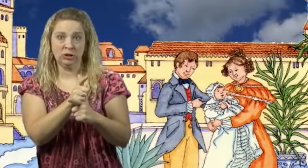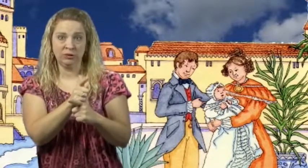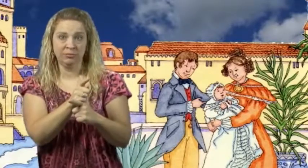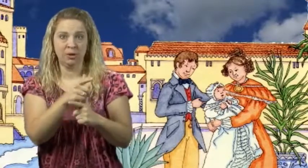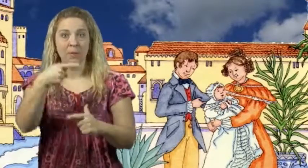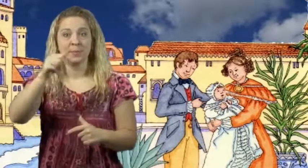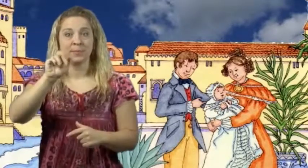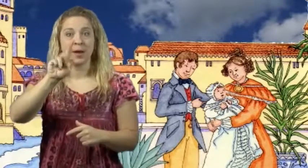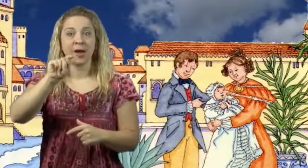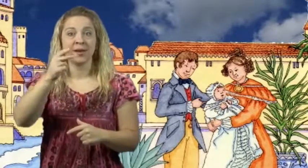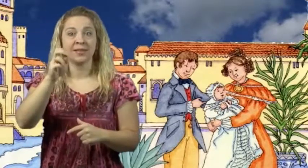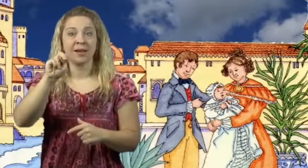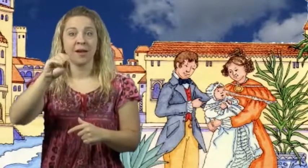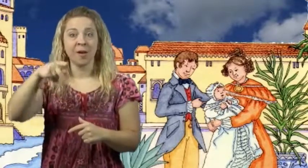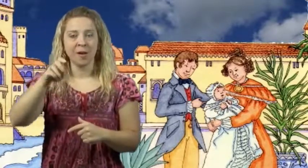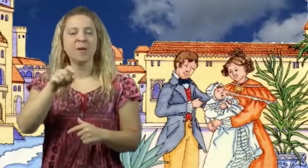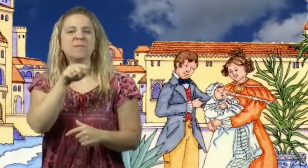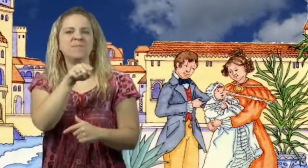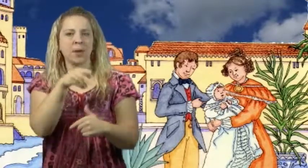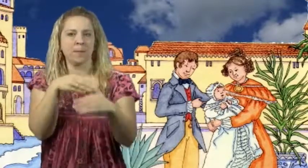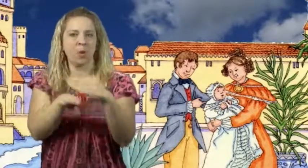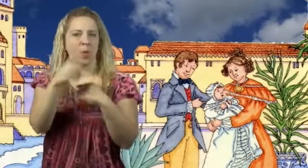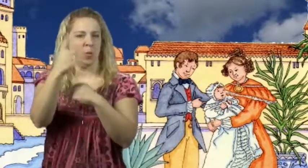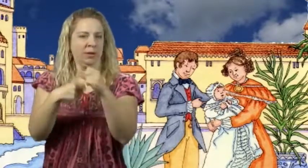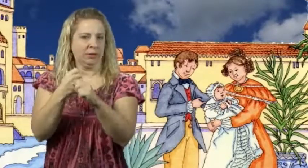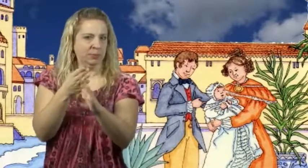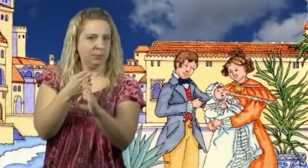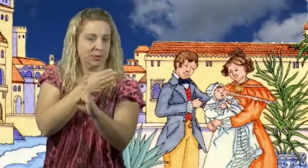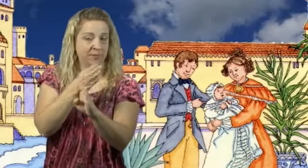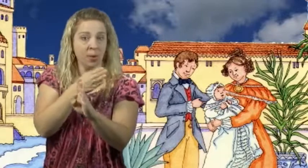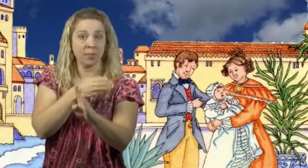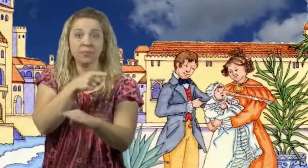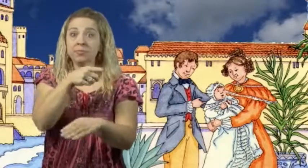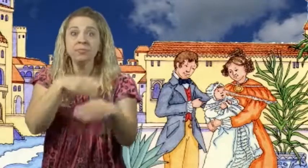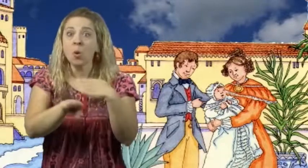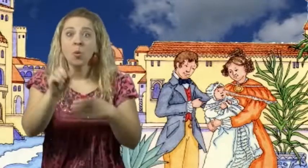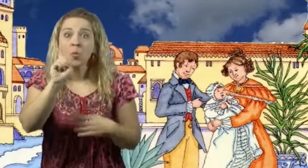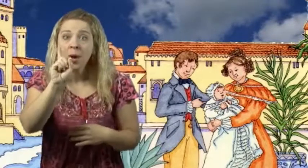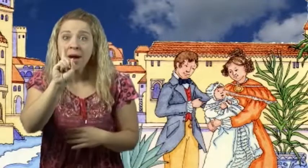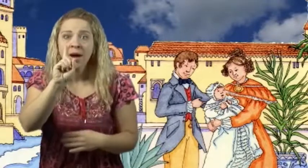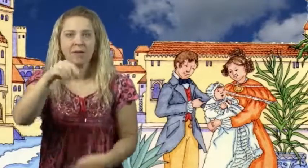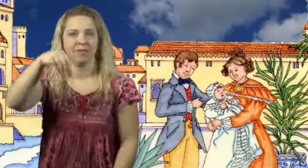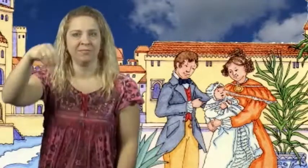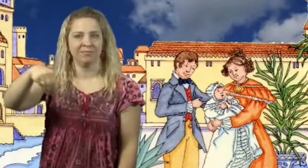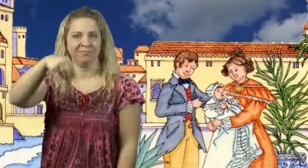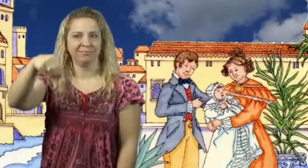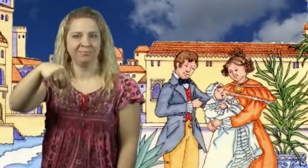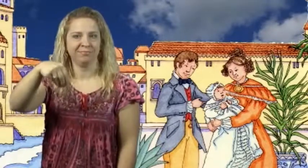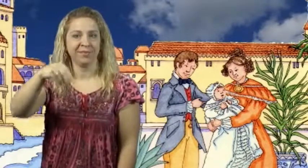Her sister, Parthenope, was born 1 year earlier in Naples, Italy.